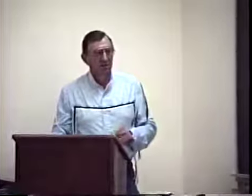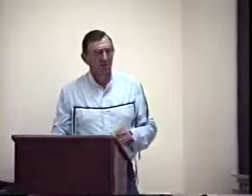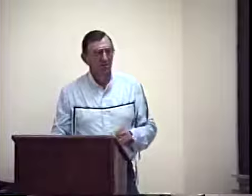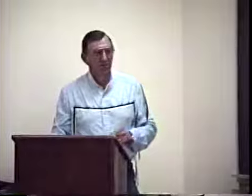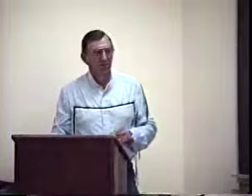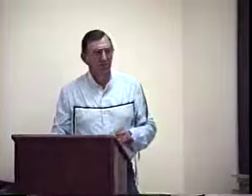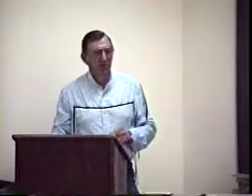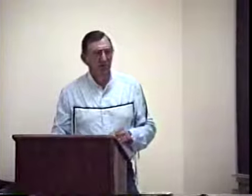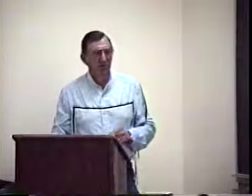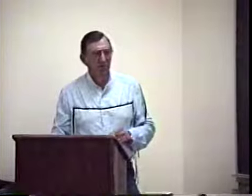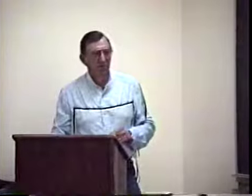John, would you like to go ahead and come up?